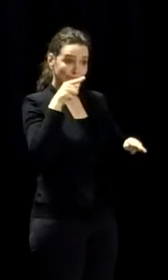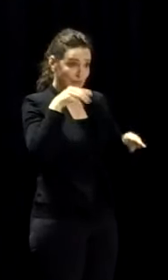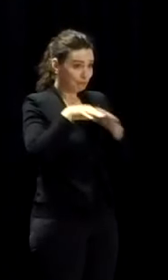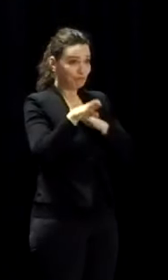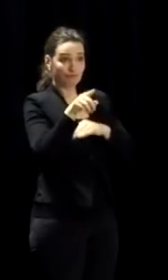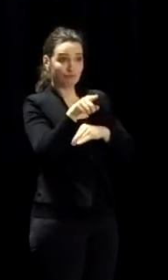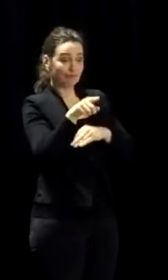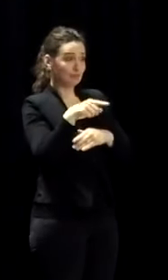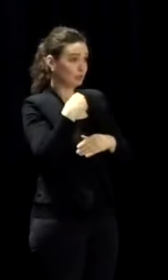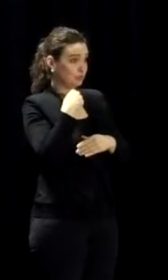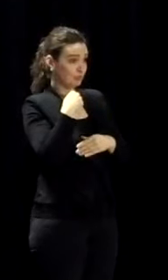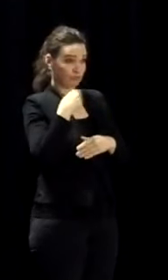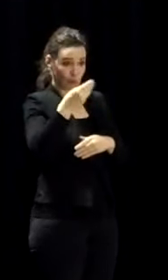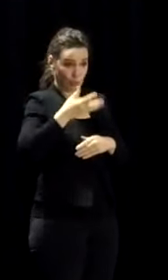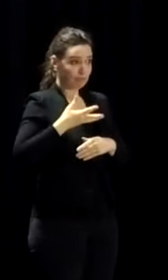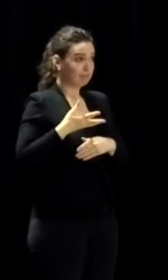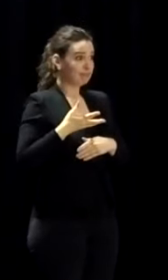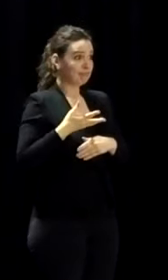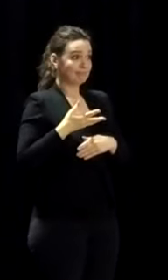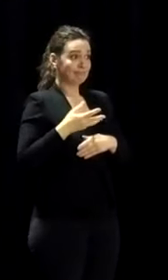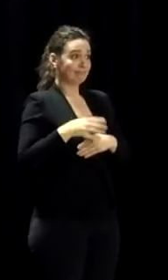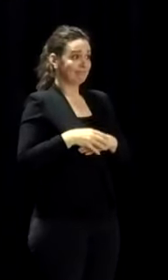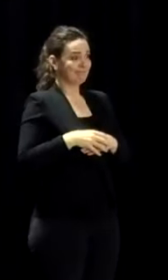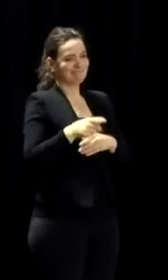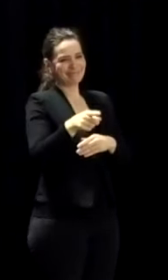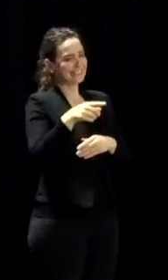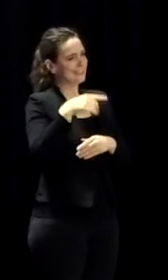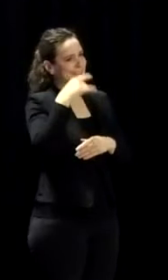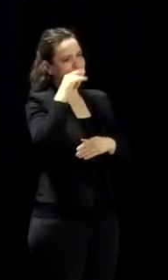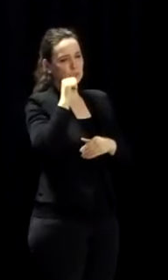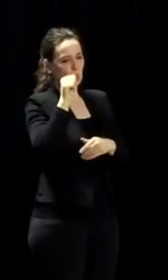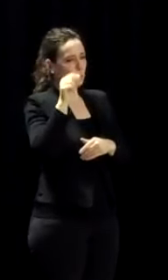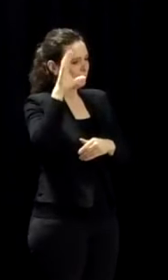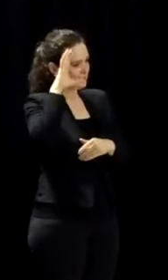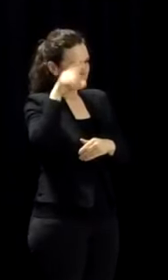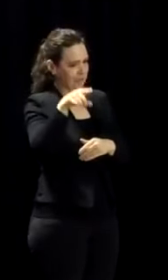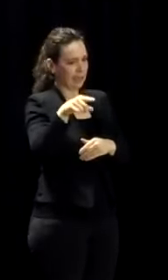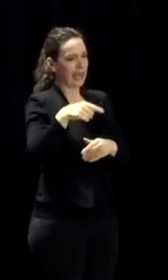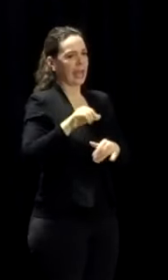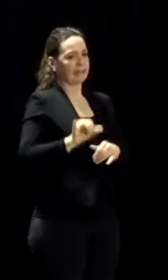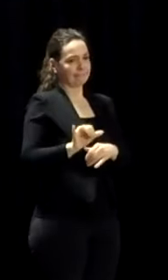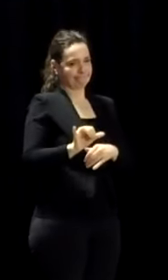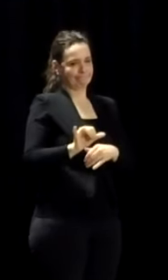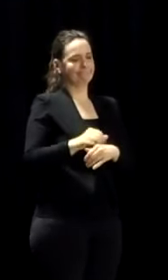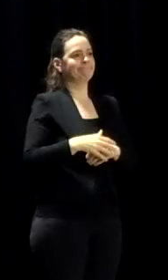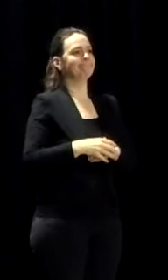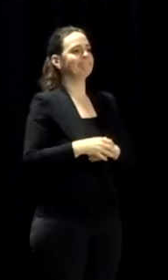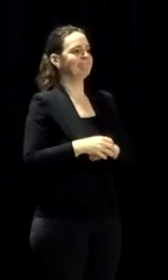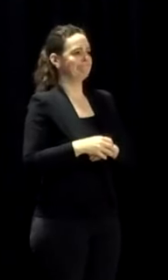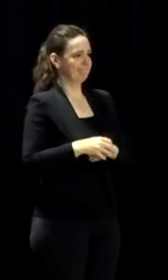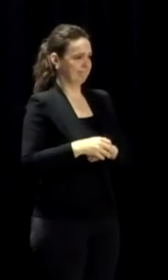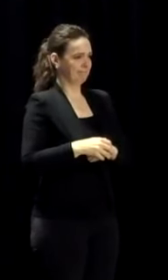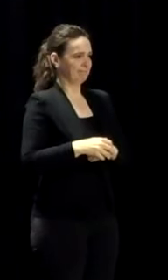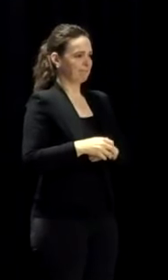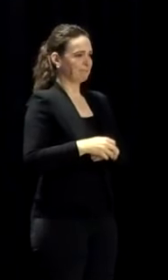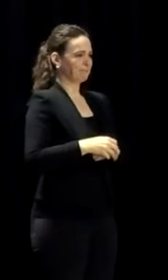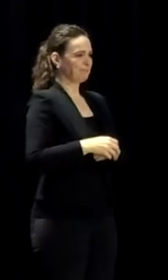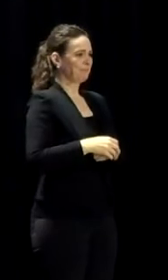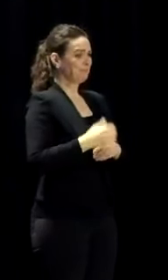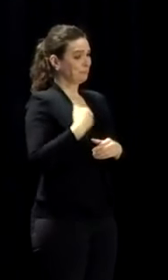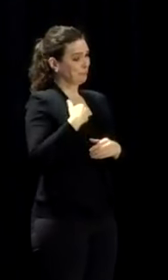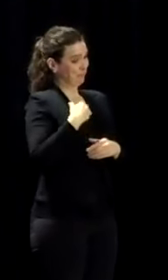to me. So that was good advice. So we ruled that out. Then we considered whether or not that's something that we would want to call the police for. And I think we would